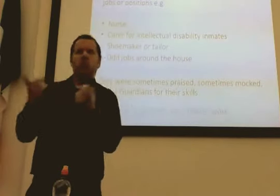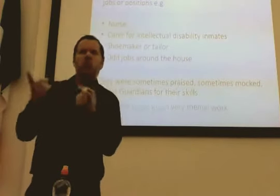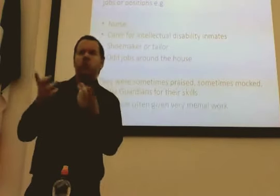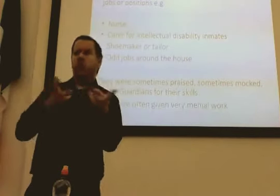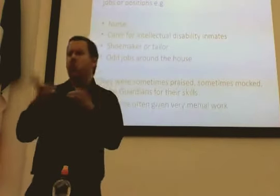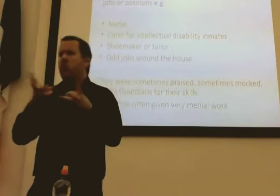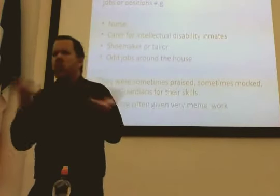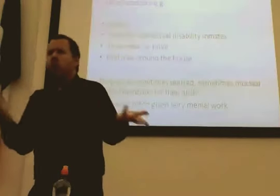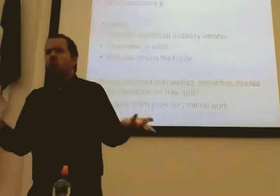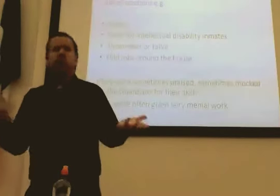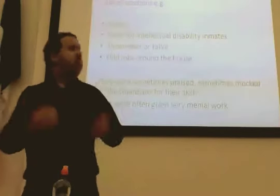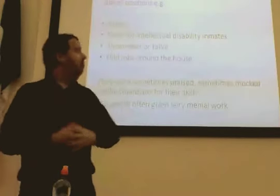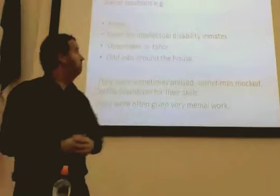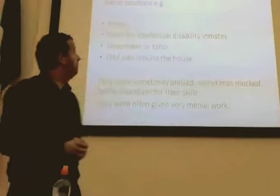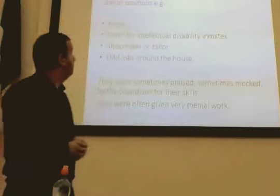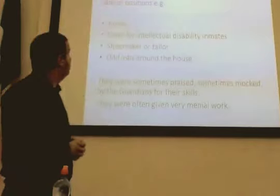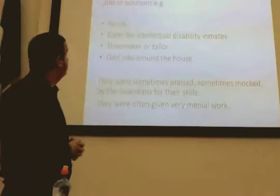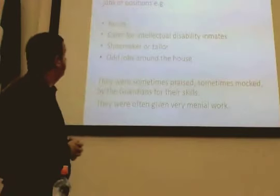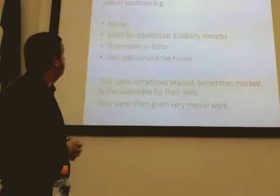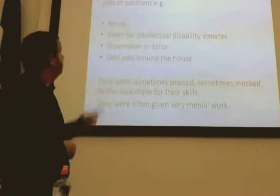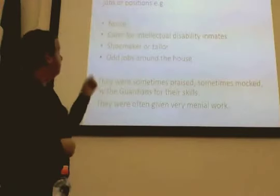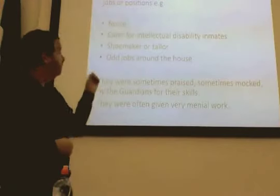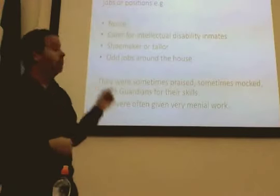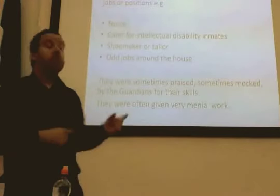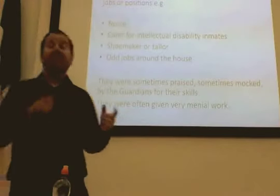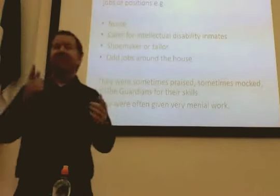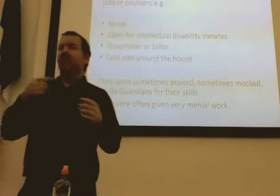And once the deaf person entered the workhouse, what kind of work would they be given?